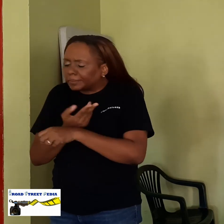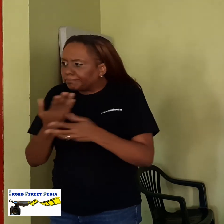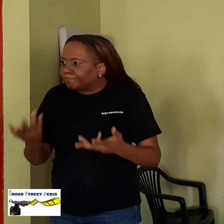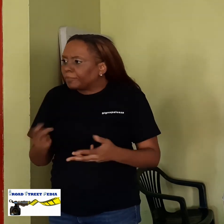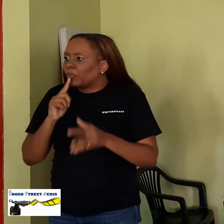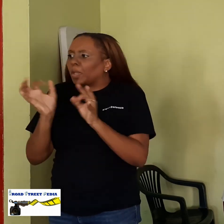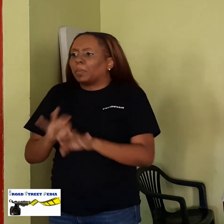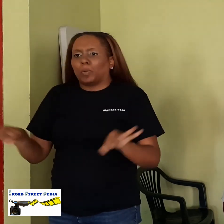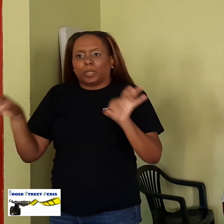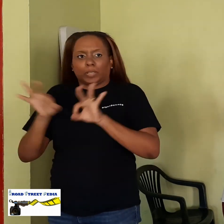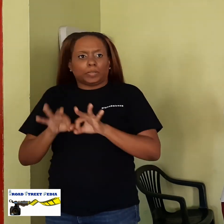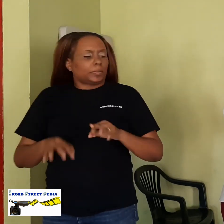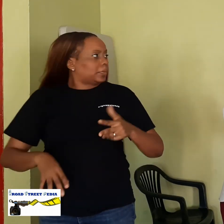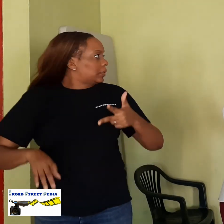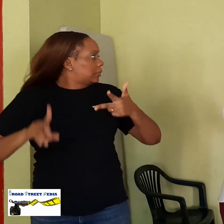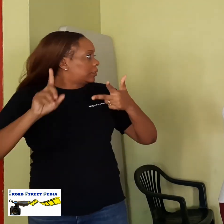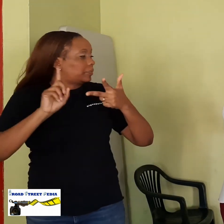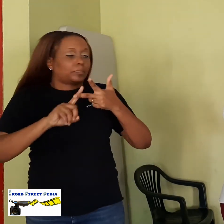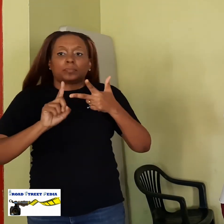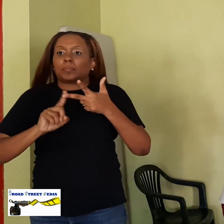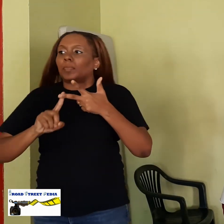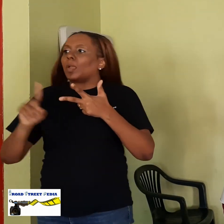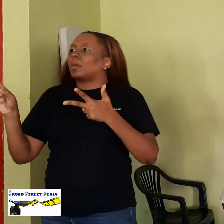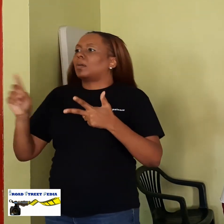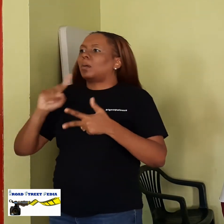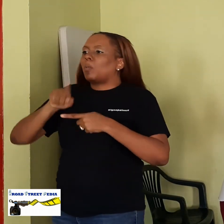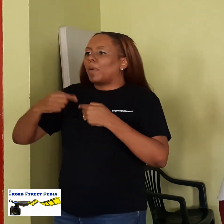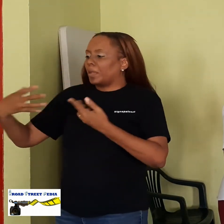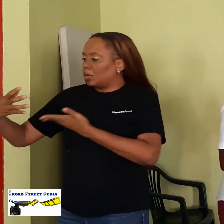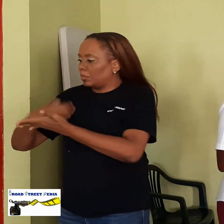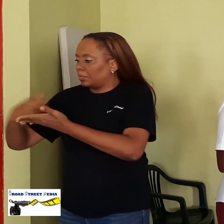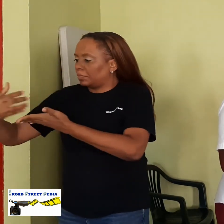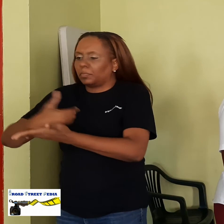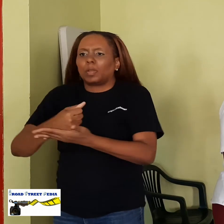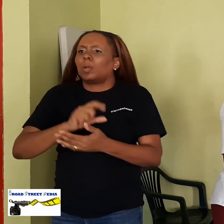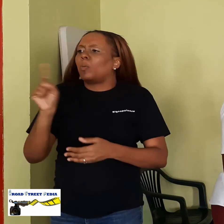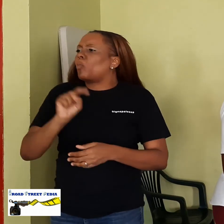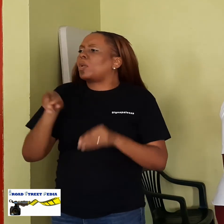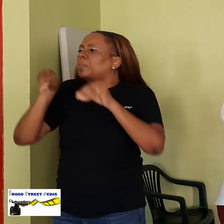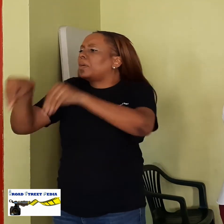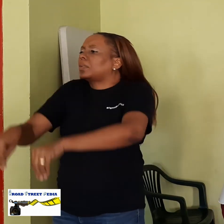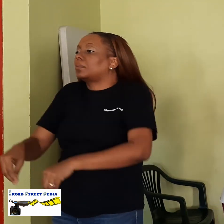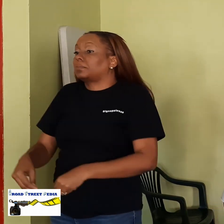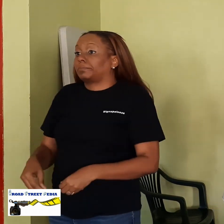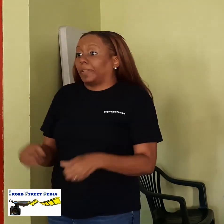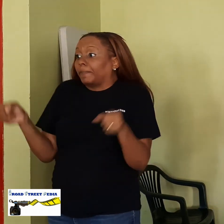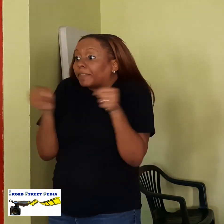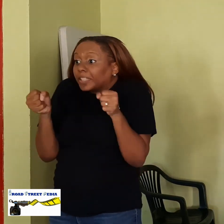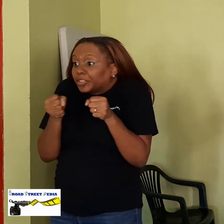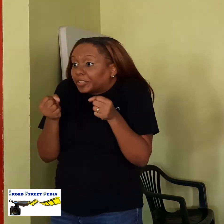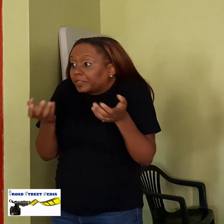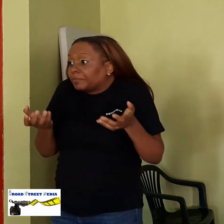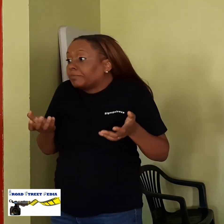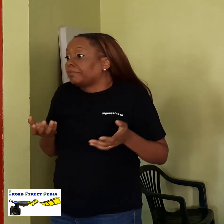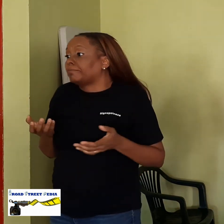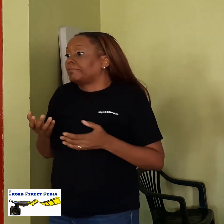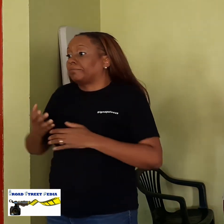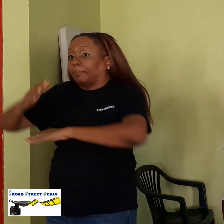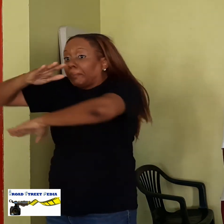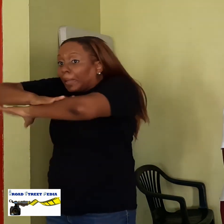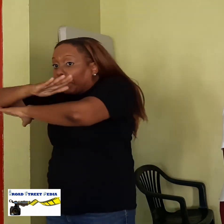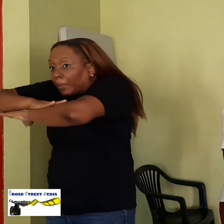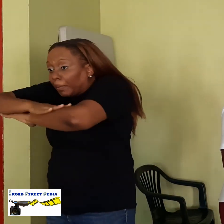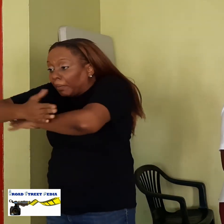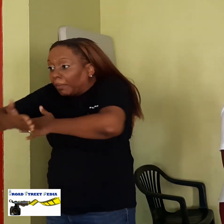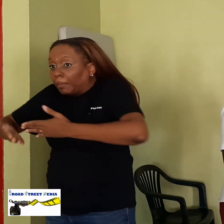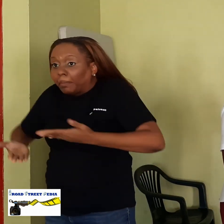we place them before they go to the market. Or we may place them in the refrigerator, or some crops you don't have to do that.